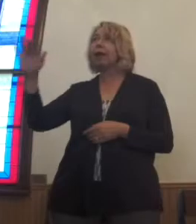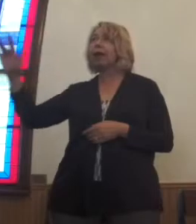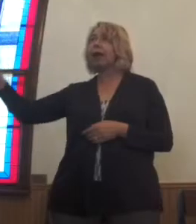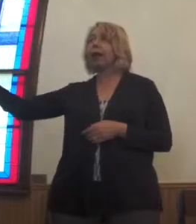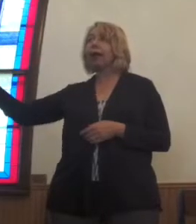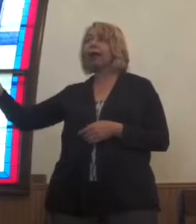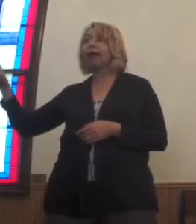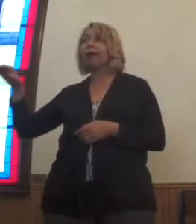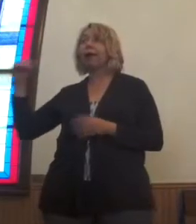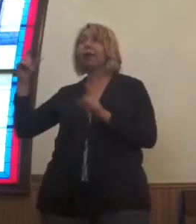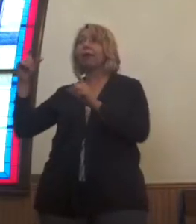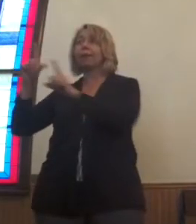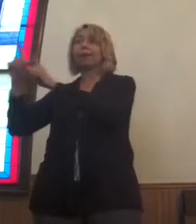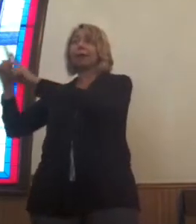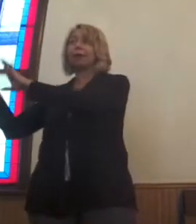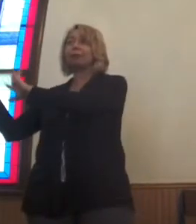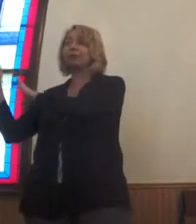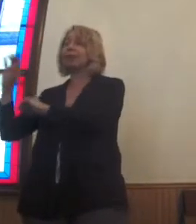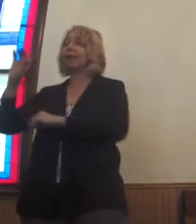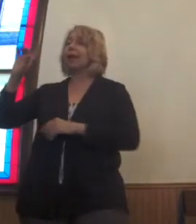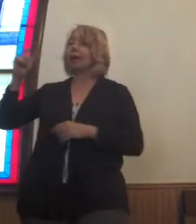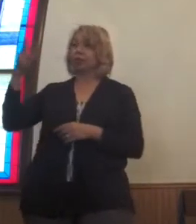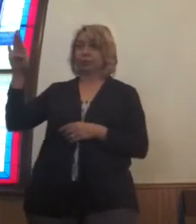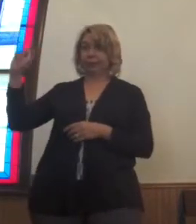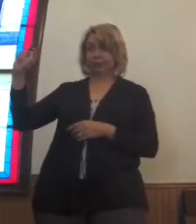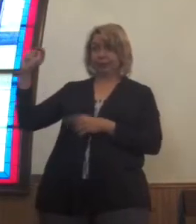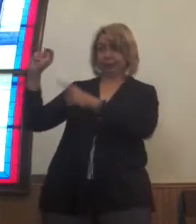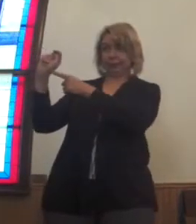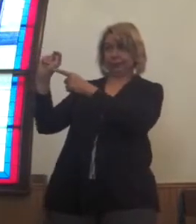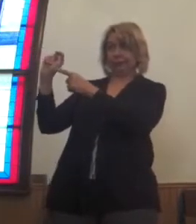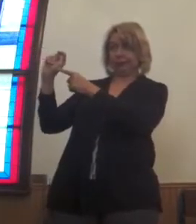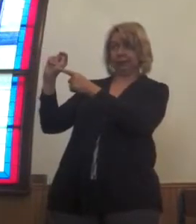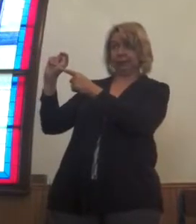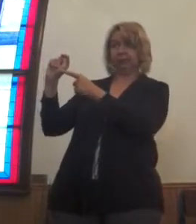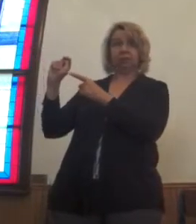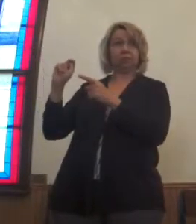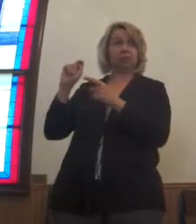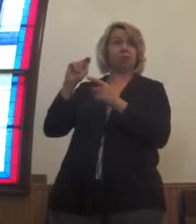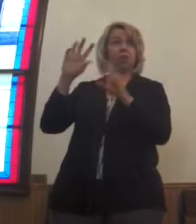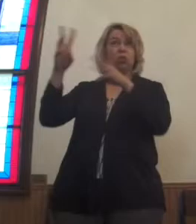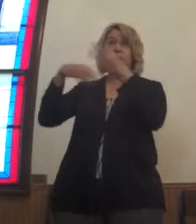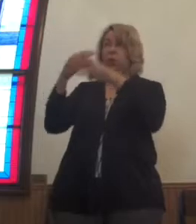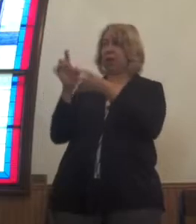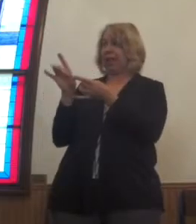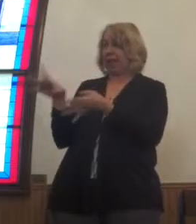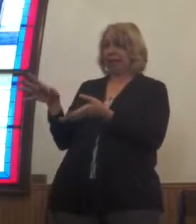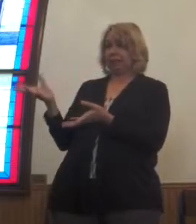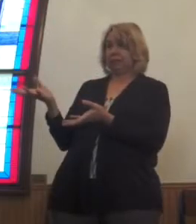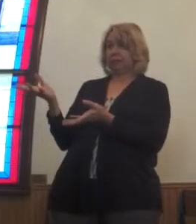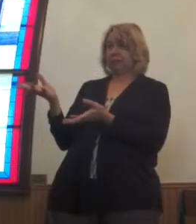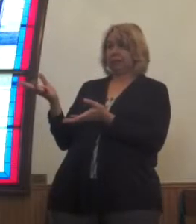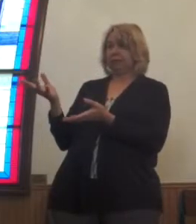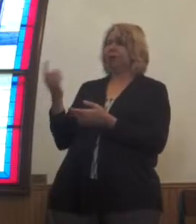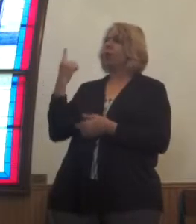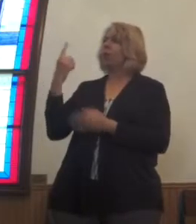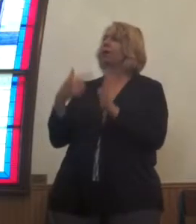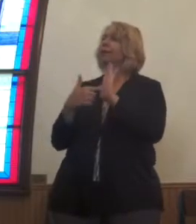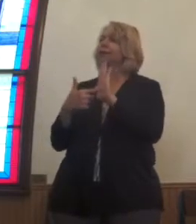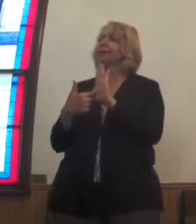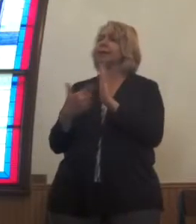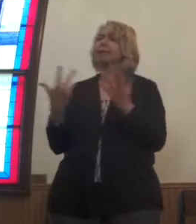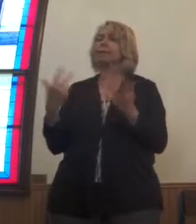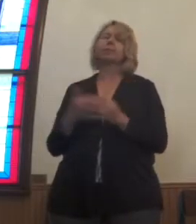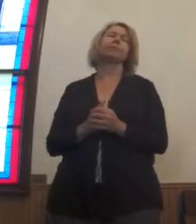XYZ. XYZ, yeah, and all the other letters of the alphabet. And I can only think of one example here.